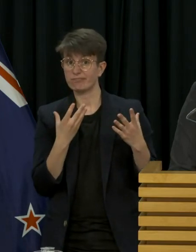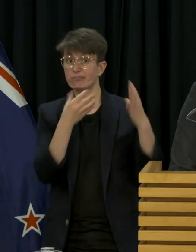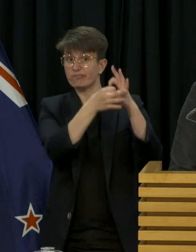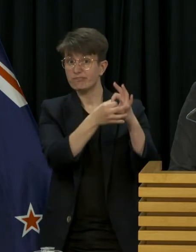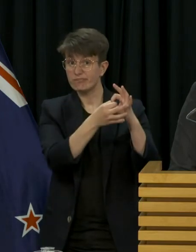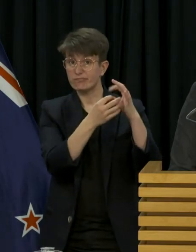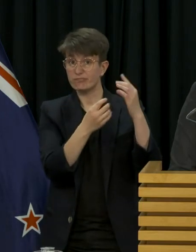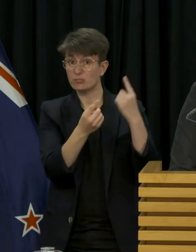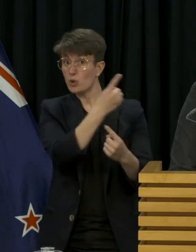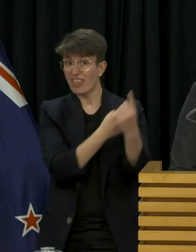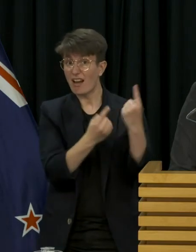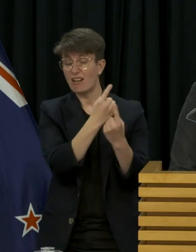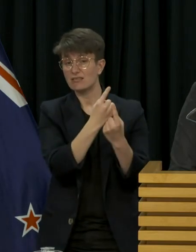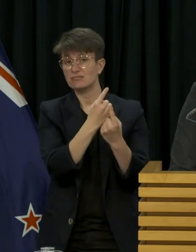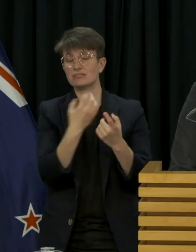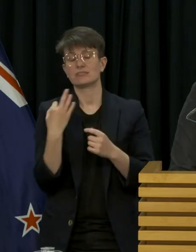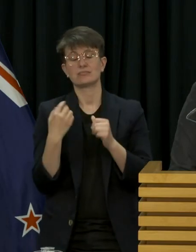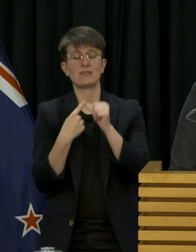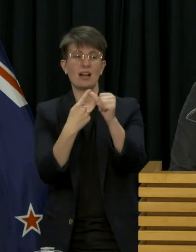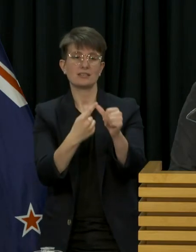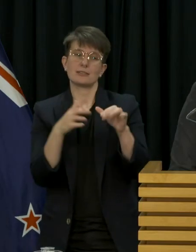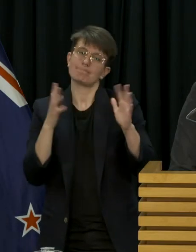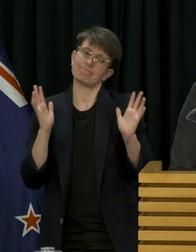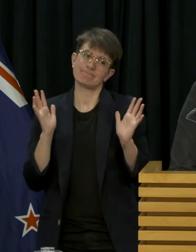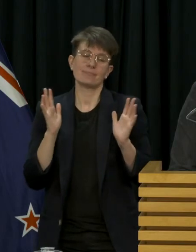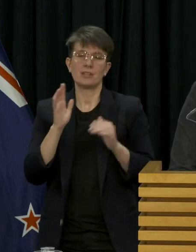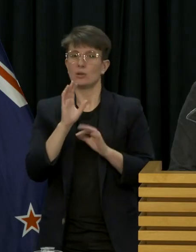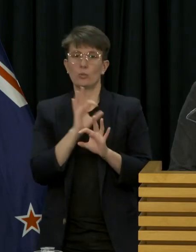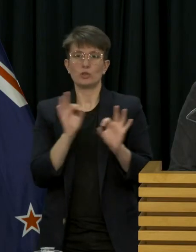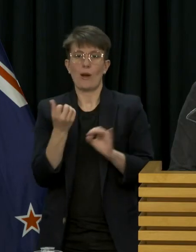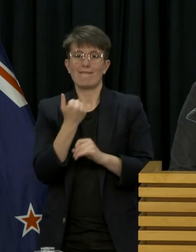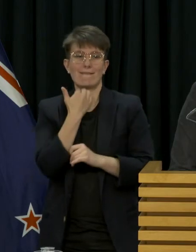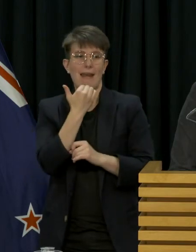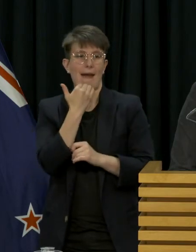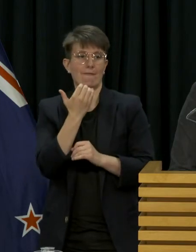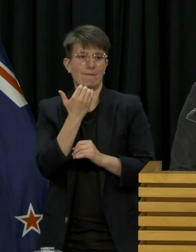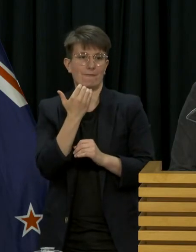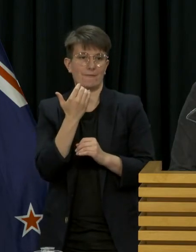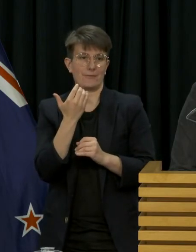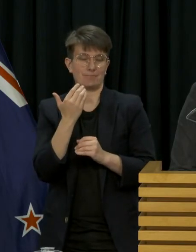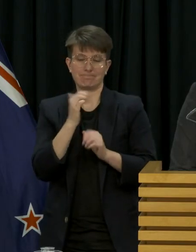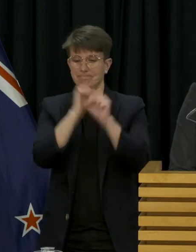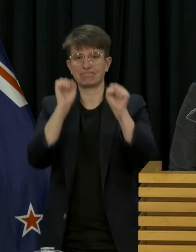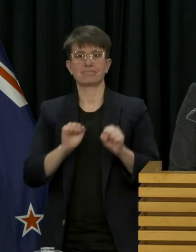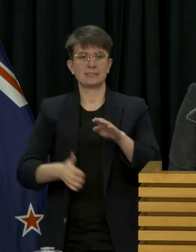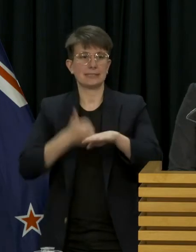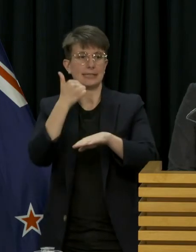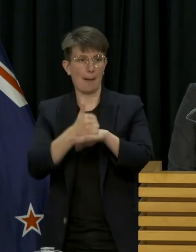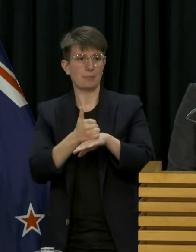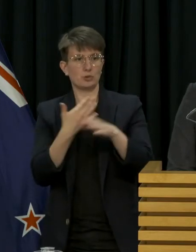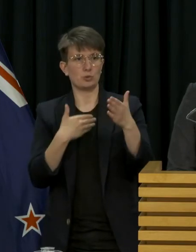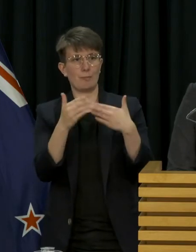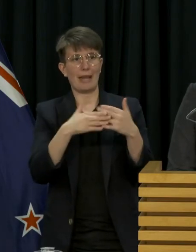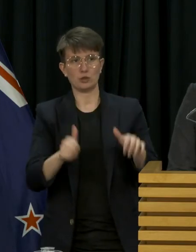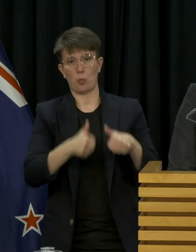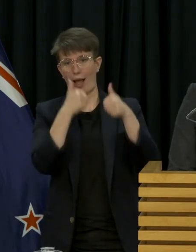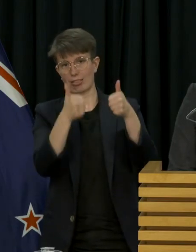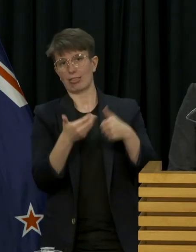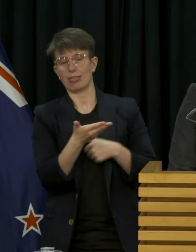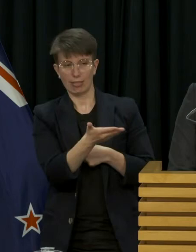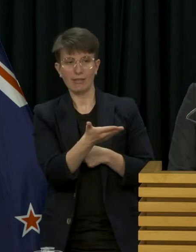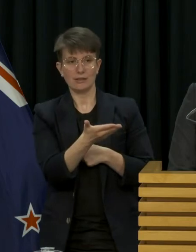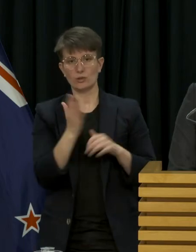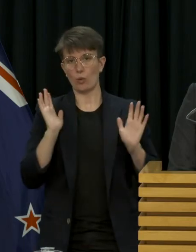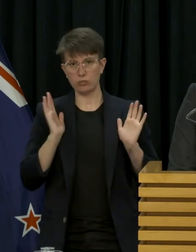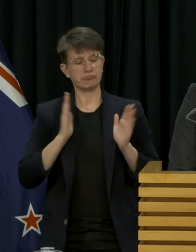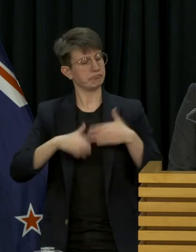place around managing Trans-Tasman arrangements for me to give that kind of assurance. But we continue to work on it. And